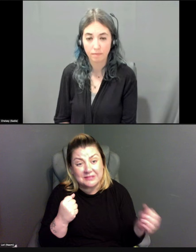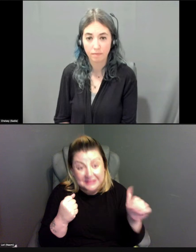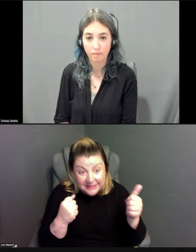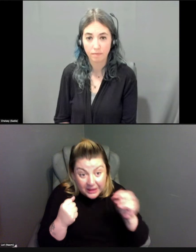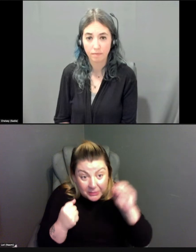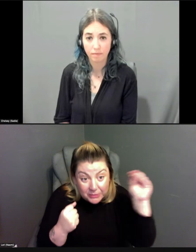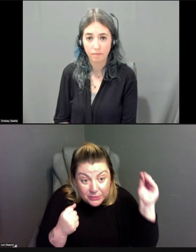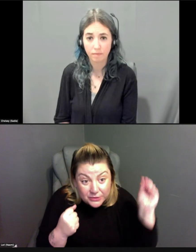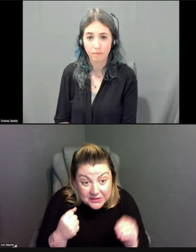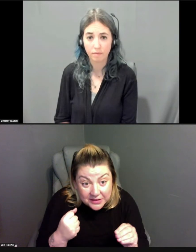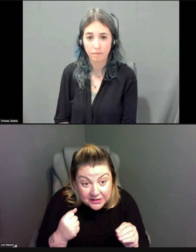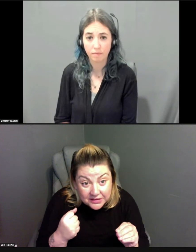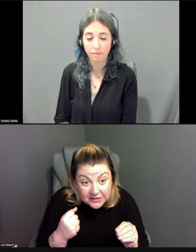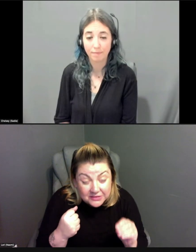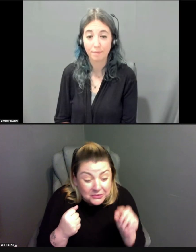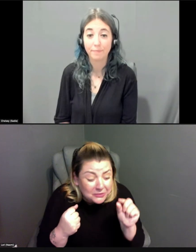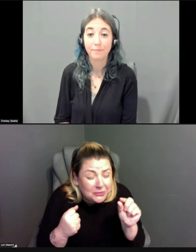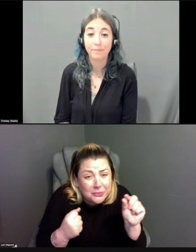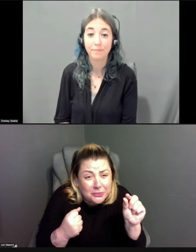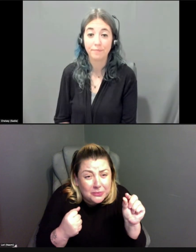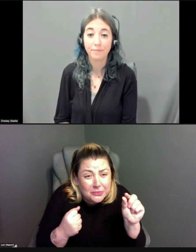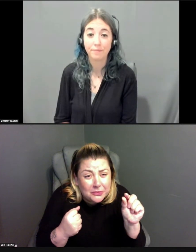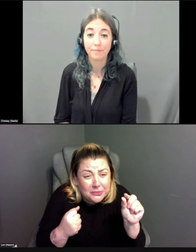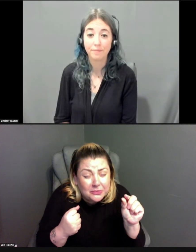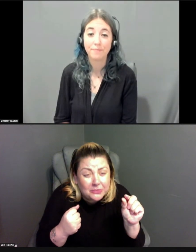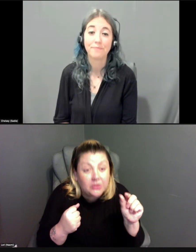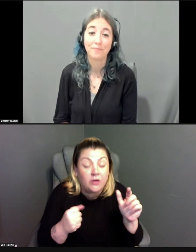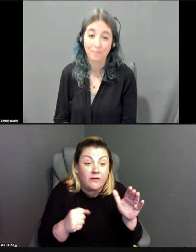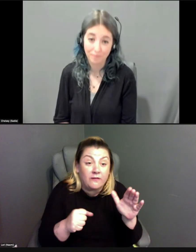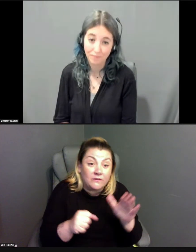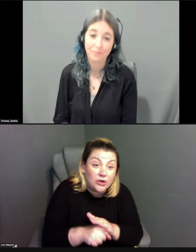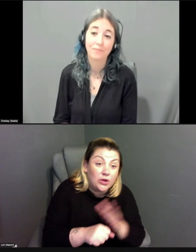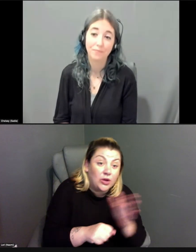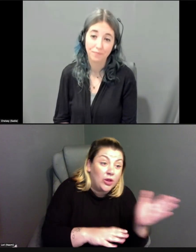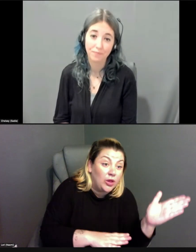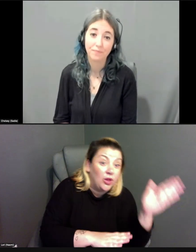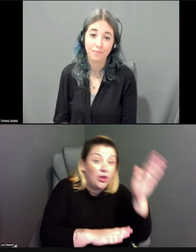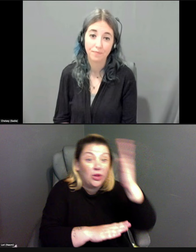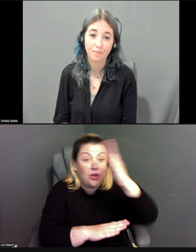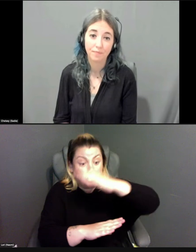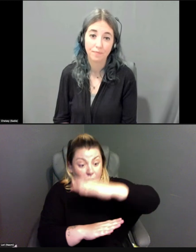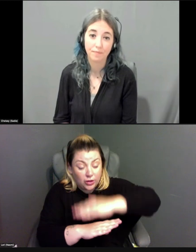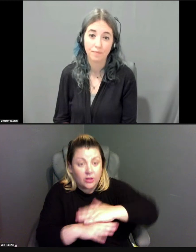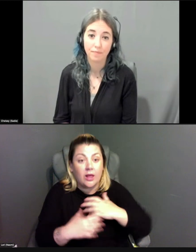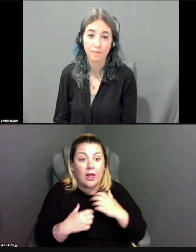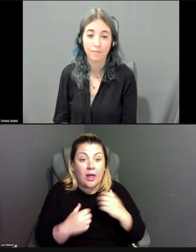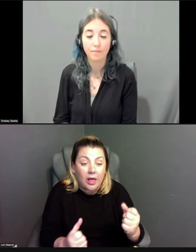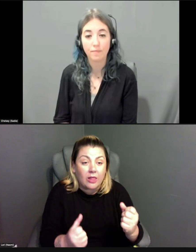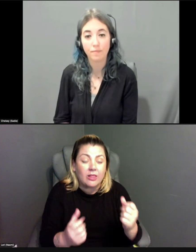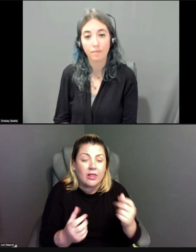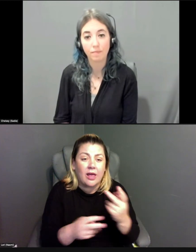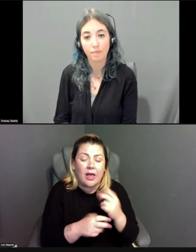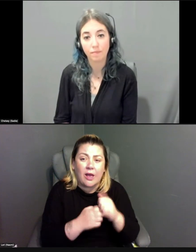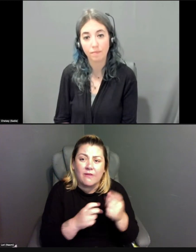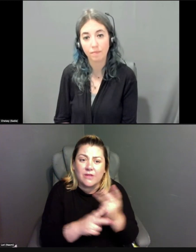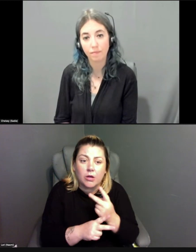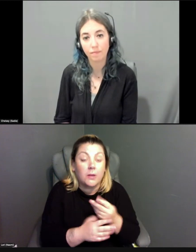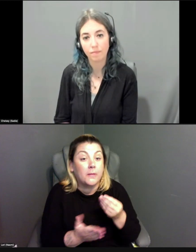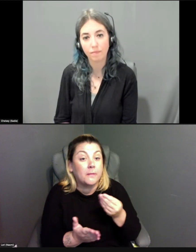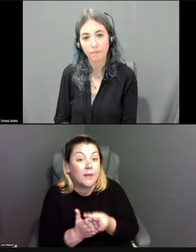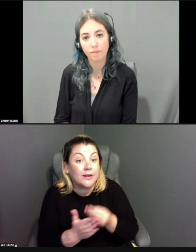that. Yep. Everything else that makes up our health are things like, you know, our income, our